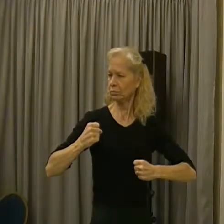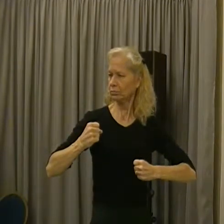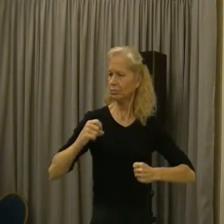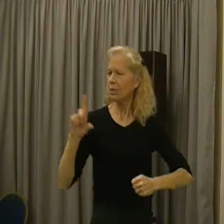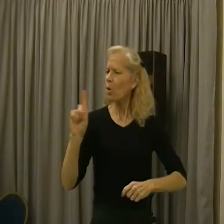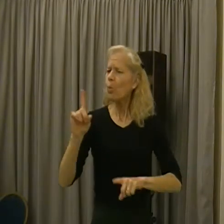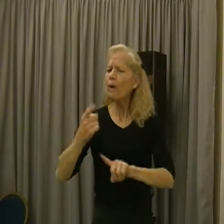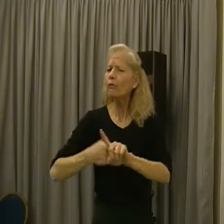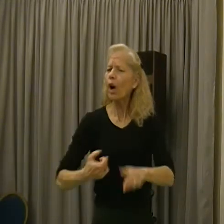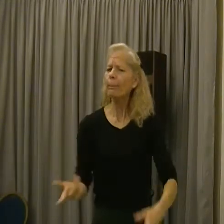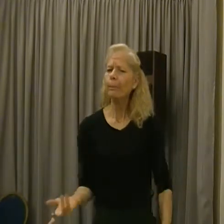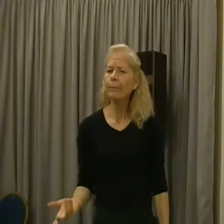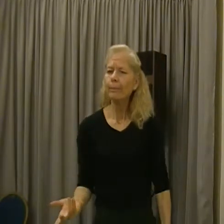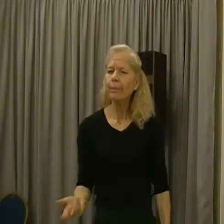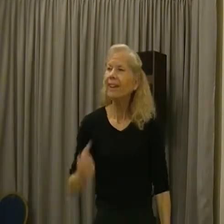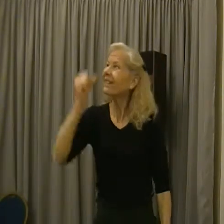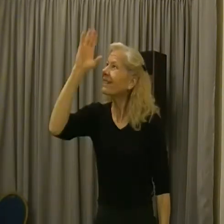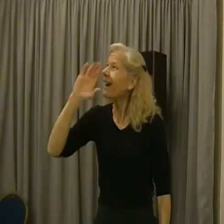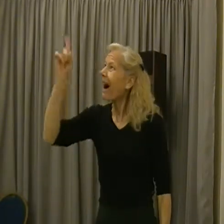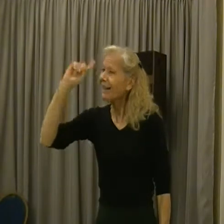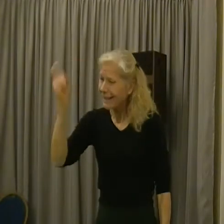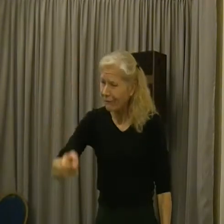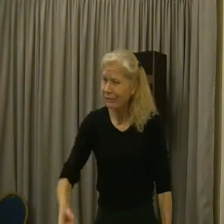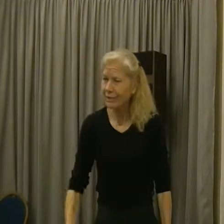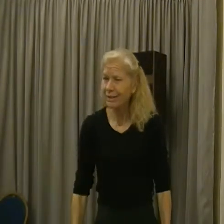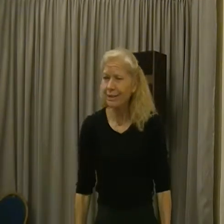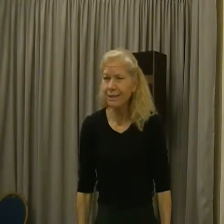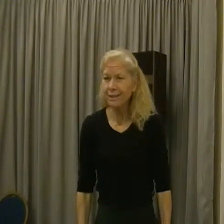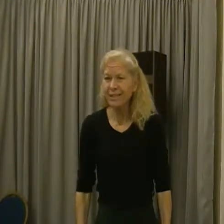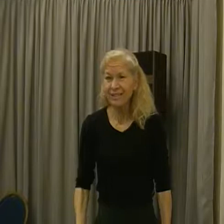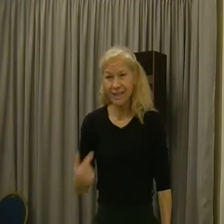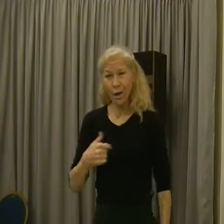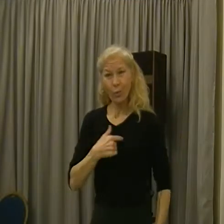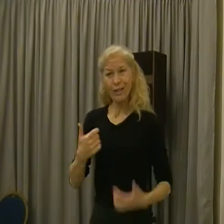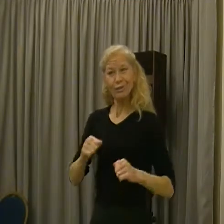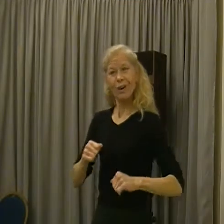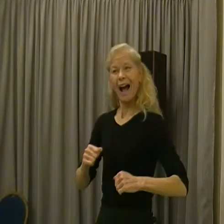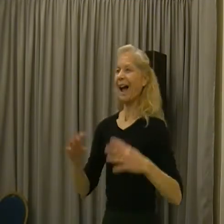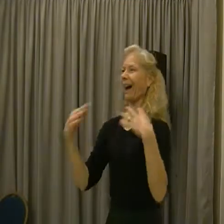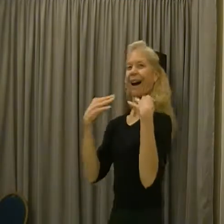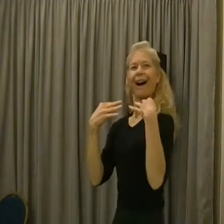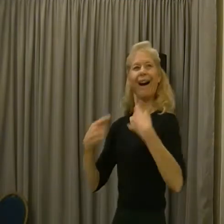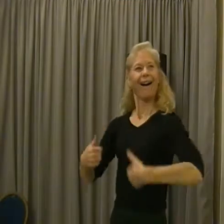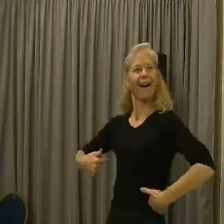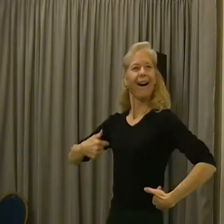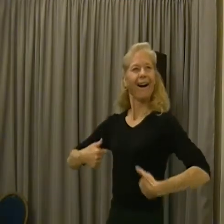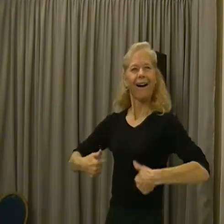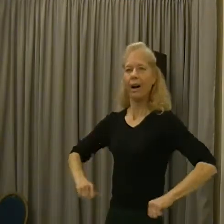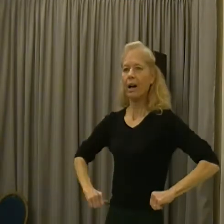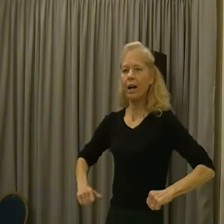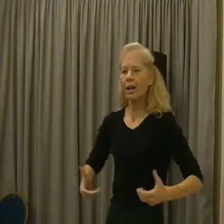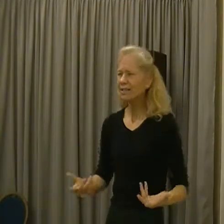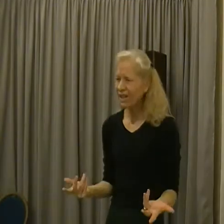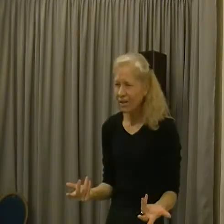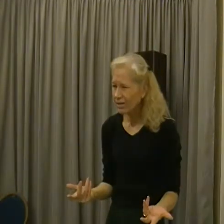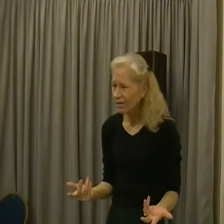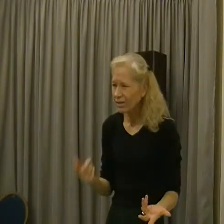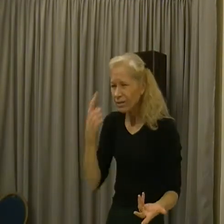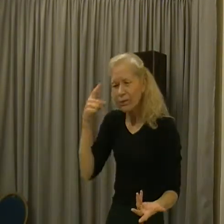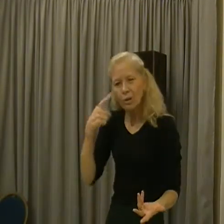would we try to take credit for what God has given? But people of glory and strength, we learn, you know,